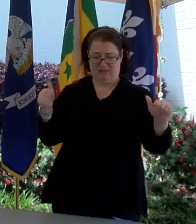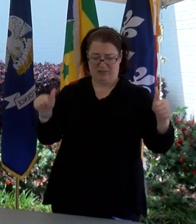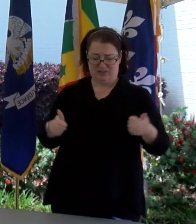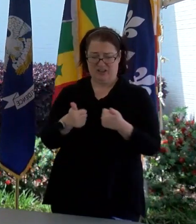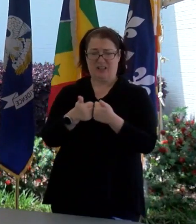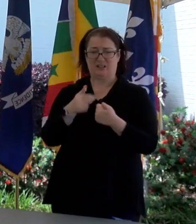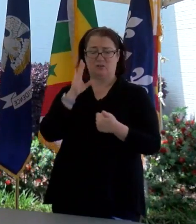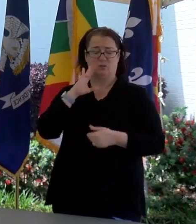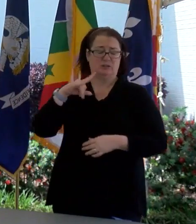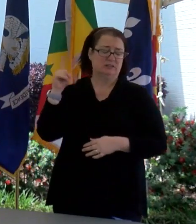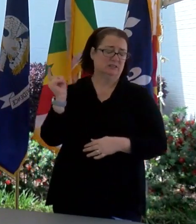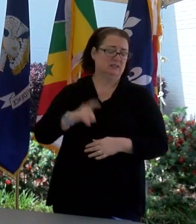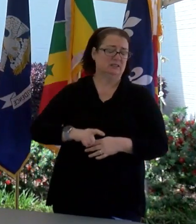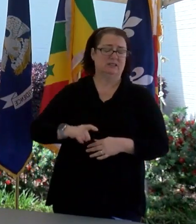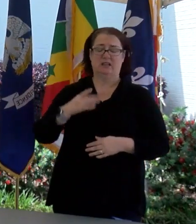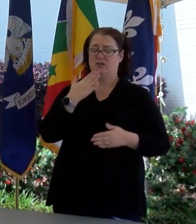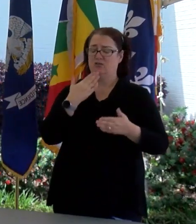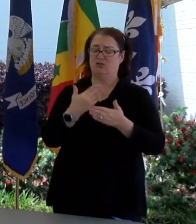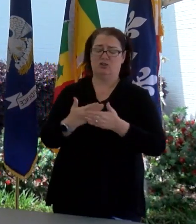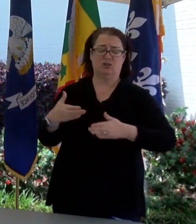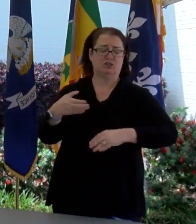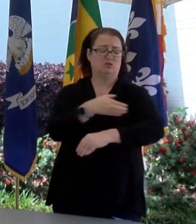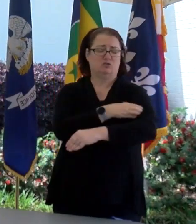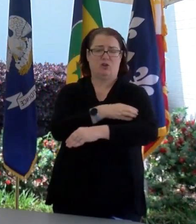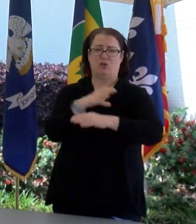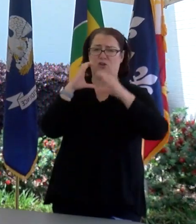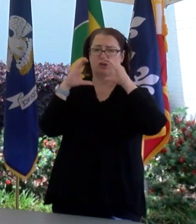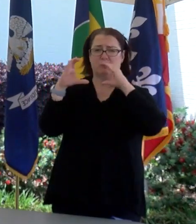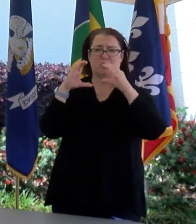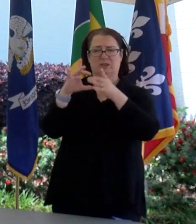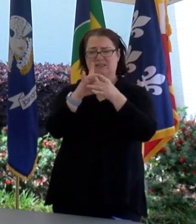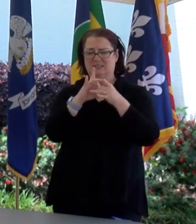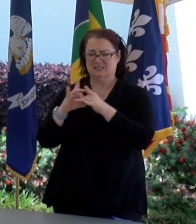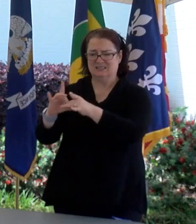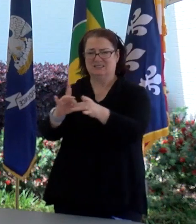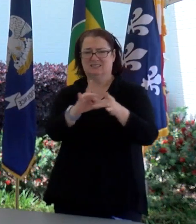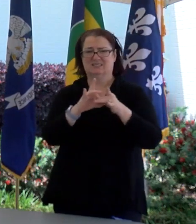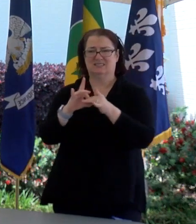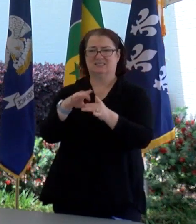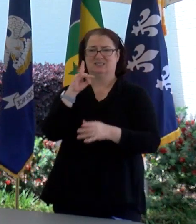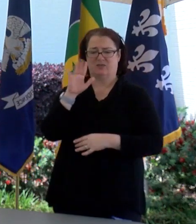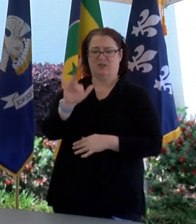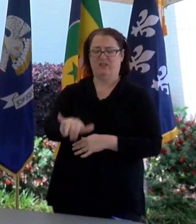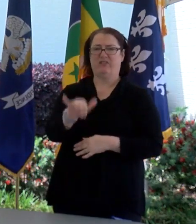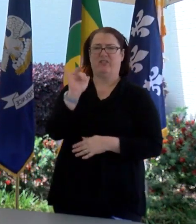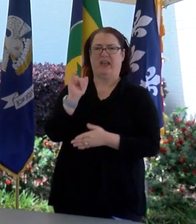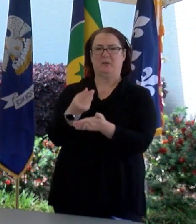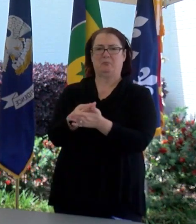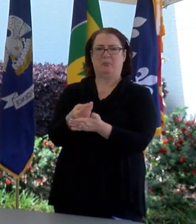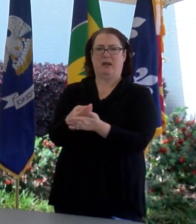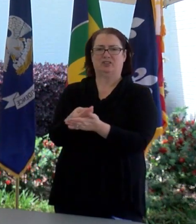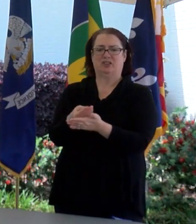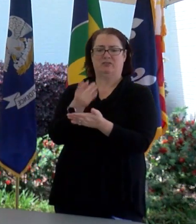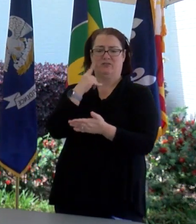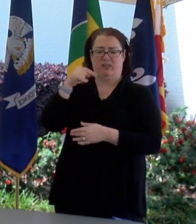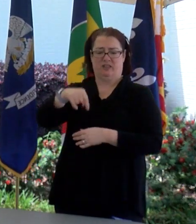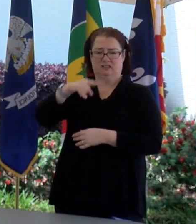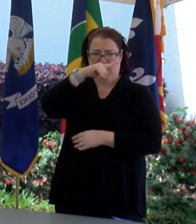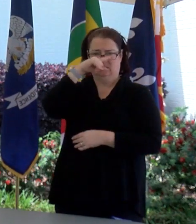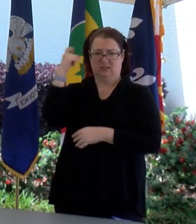strong communication and unity of purpose to successfully navigate our budget process this summer and fall.